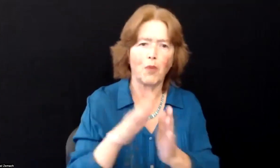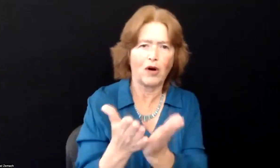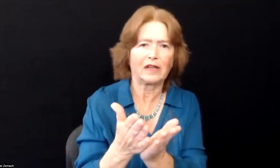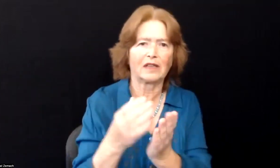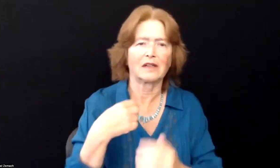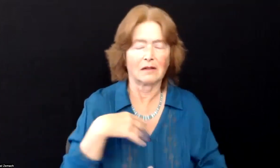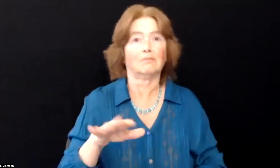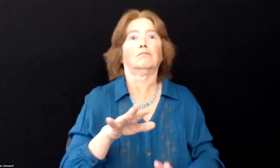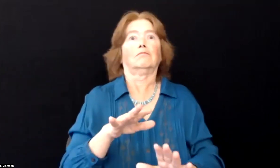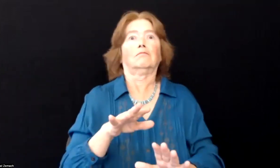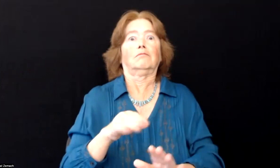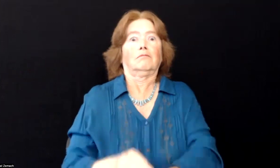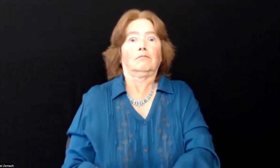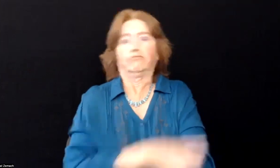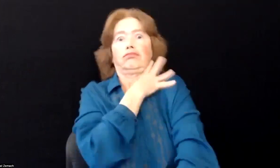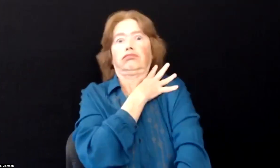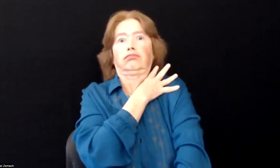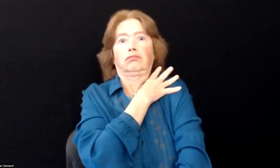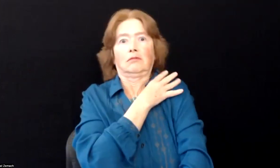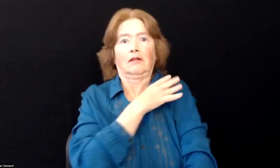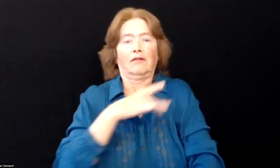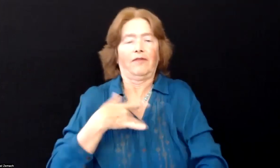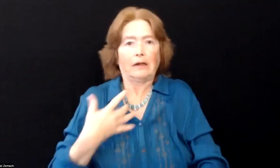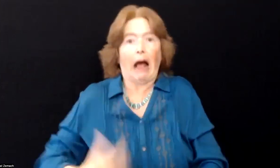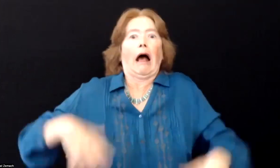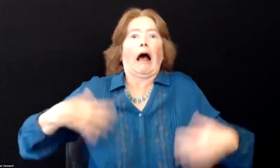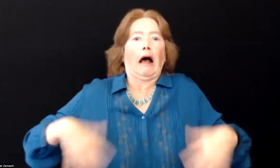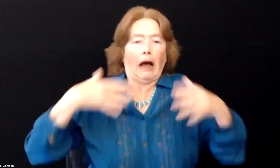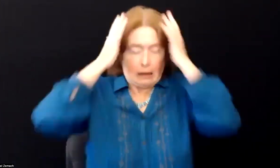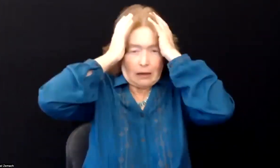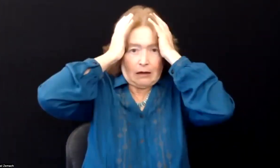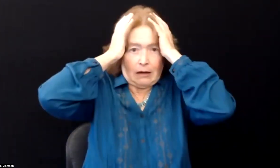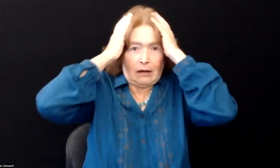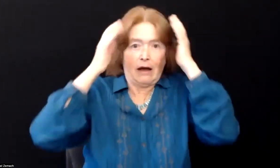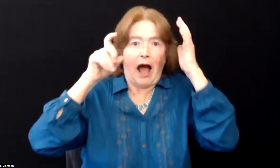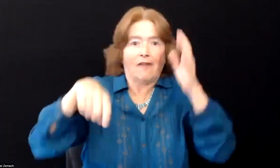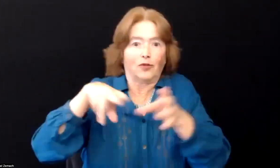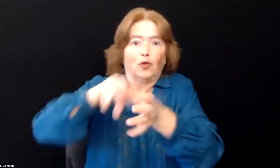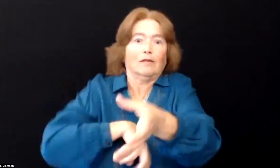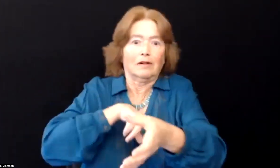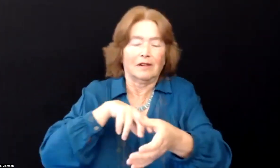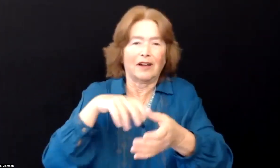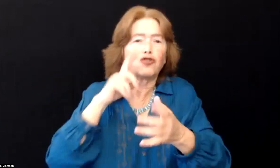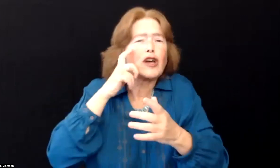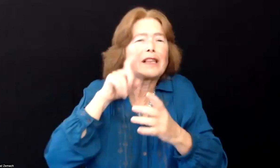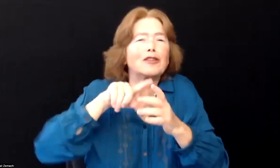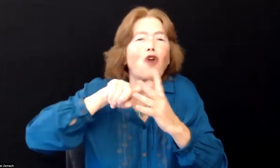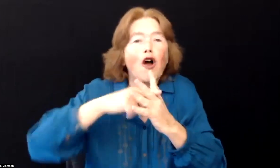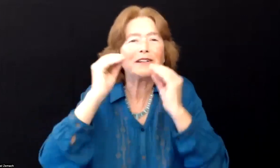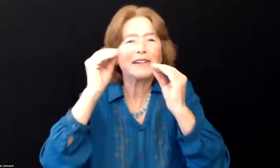need to write your book. And that gave me goosebumps. And that just hit me. I had just